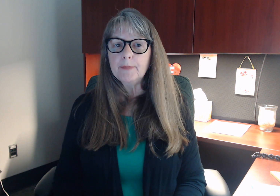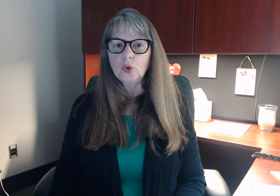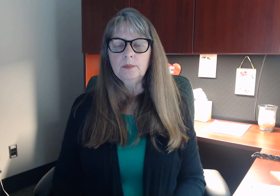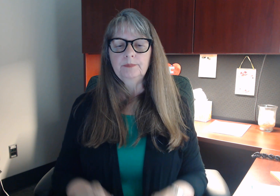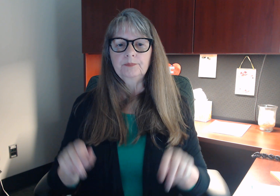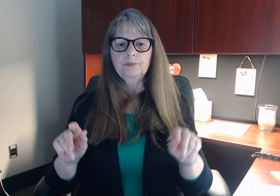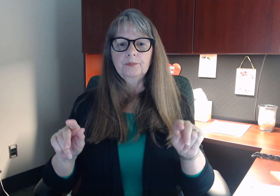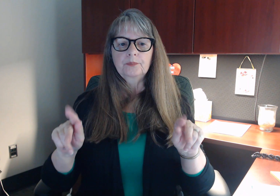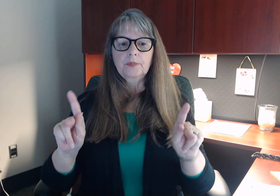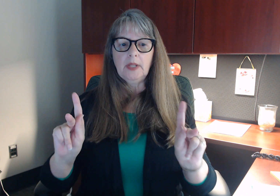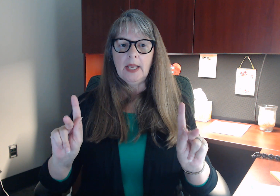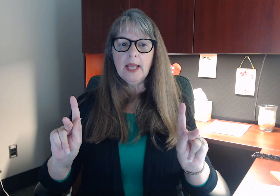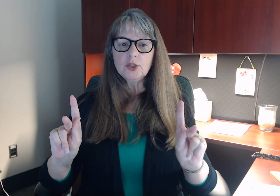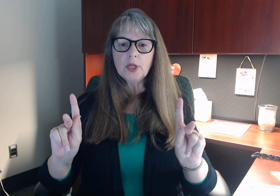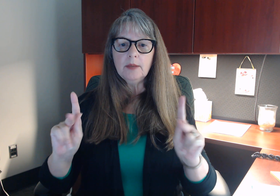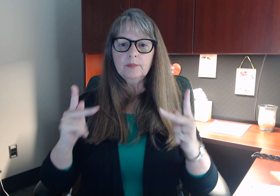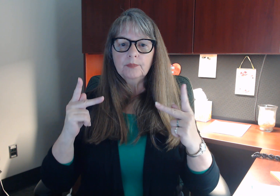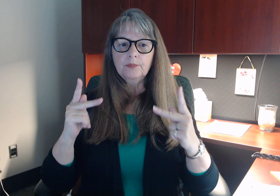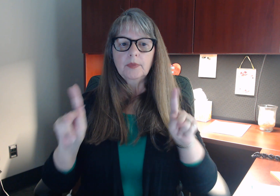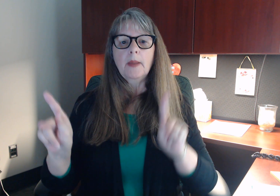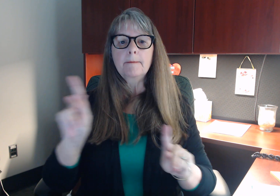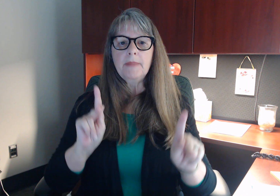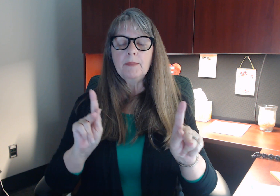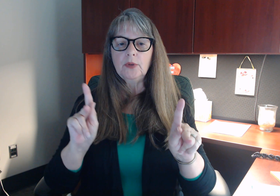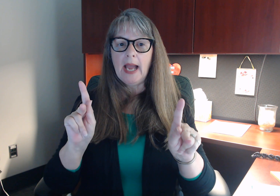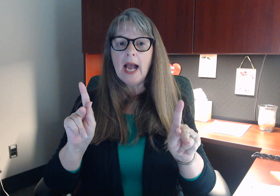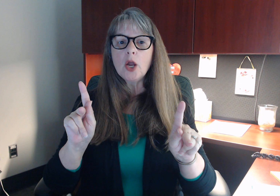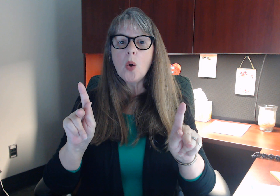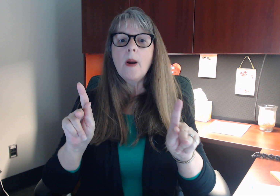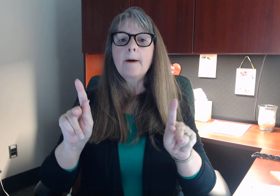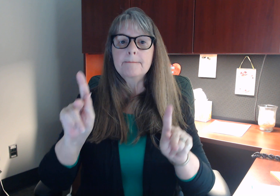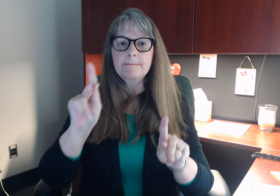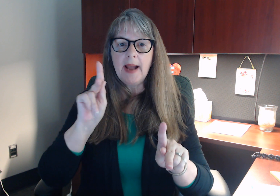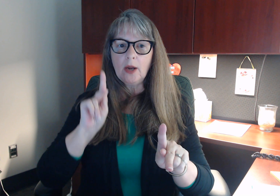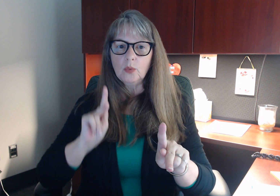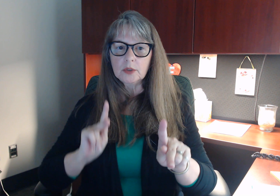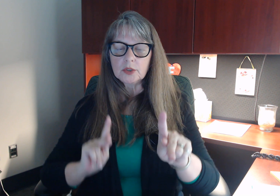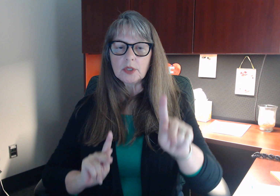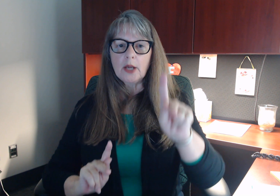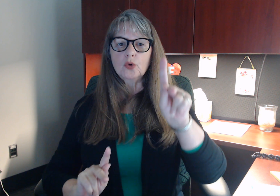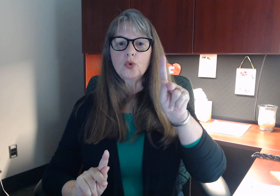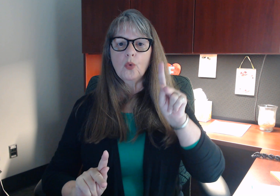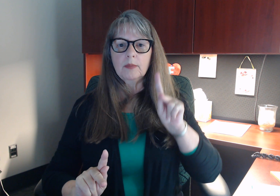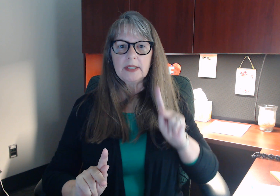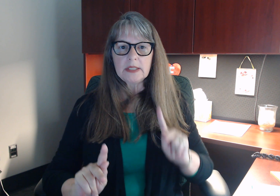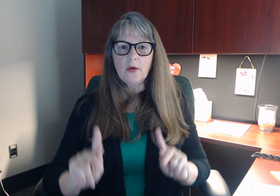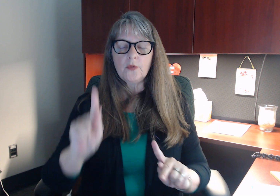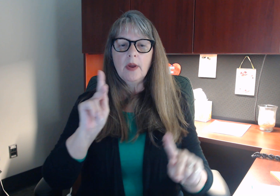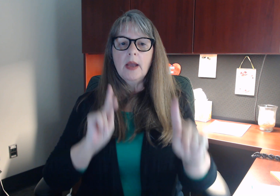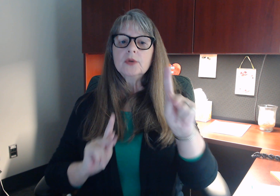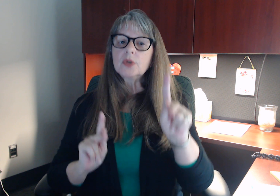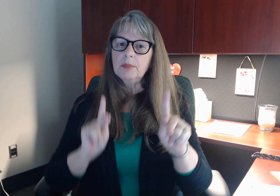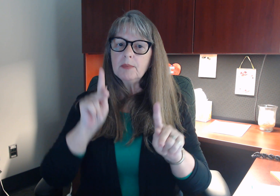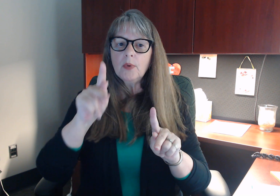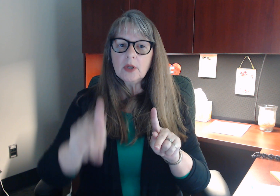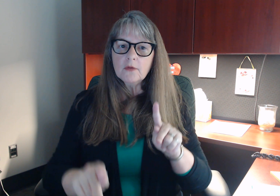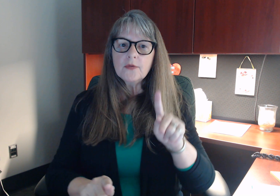People. Okay, hand shape. People. Now I go backwards. I go toward myself. Some people want to go